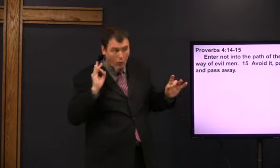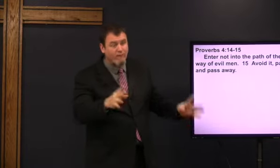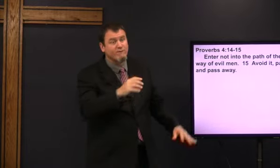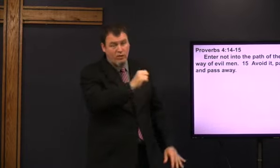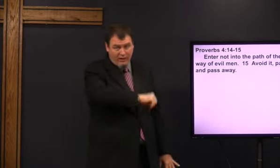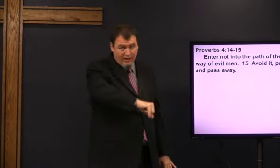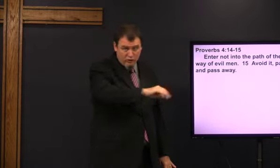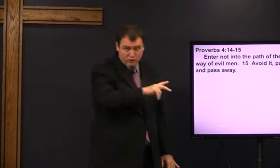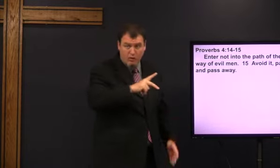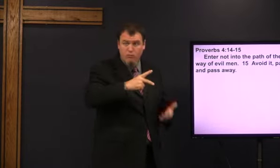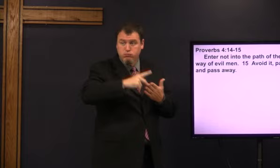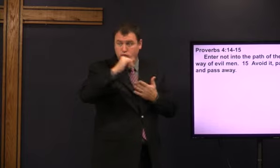reason.